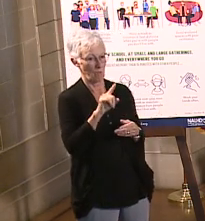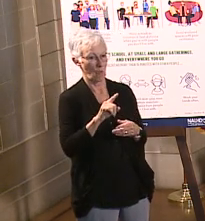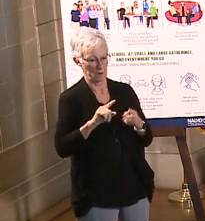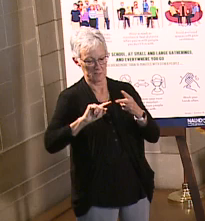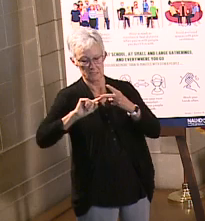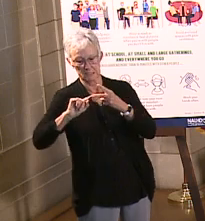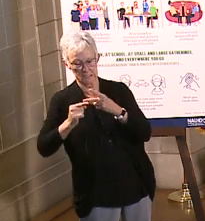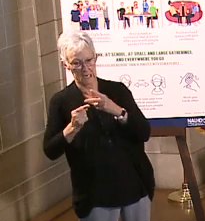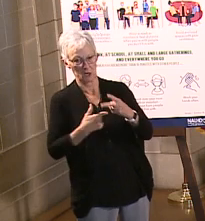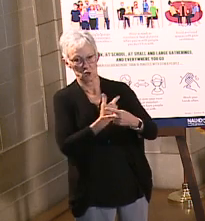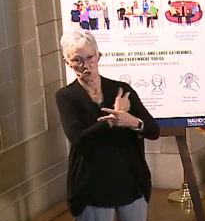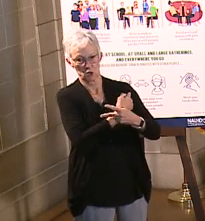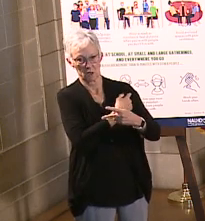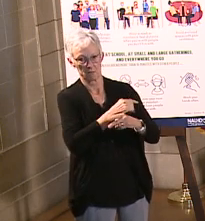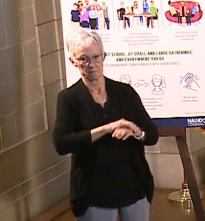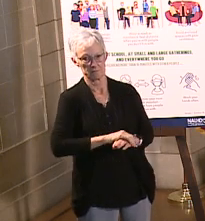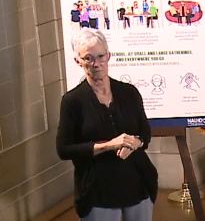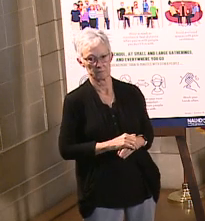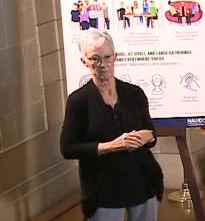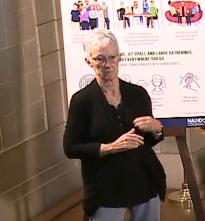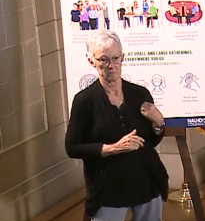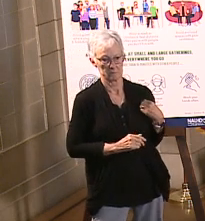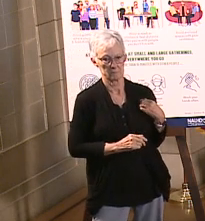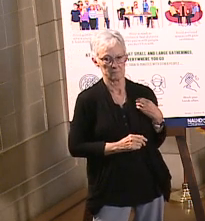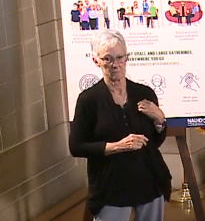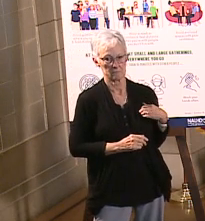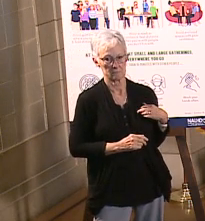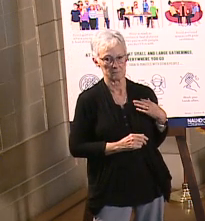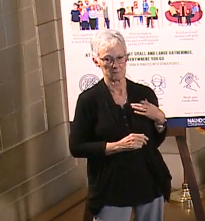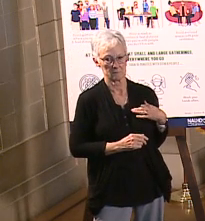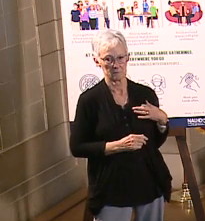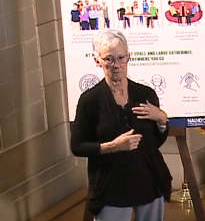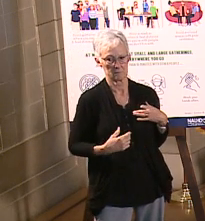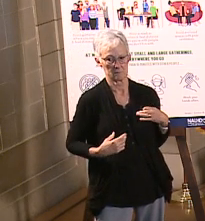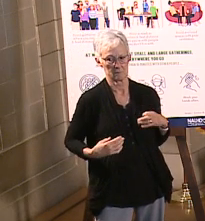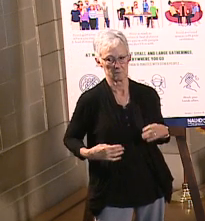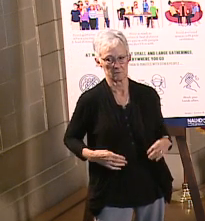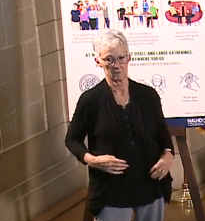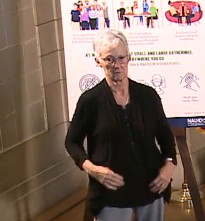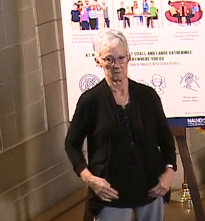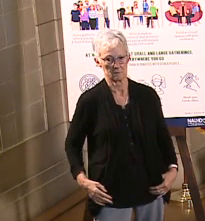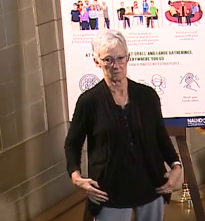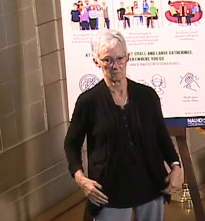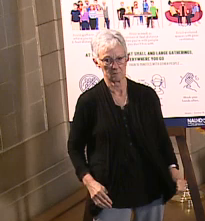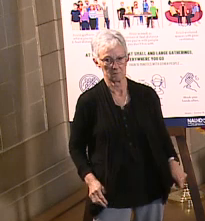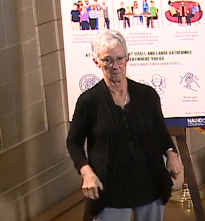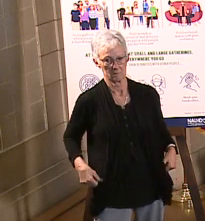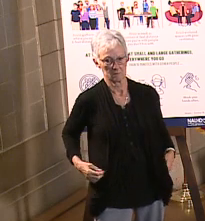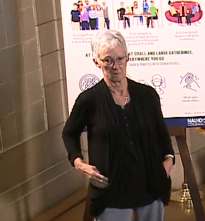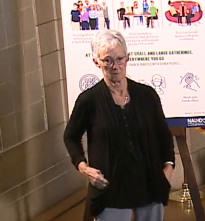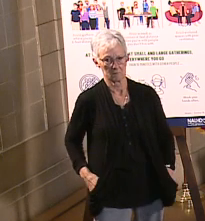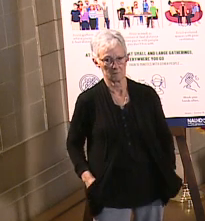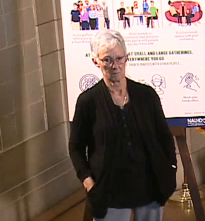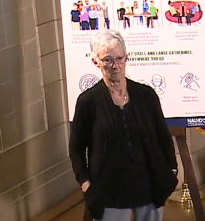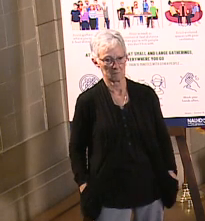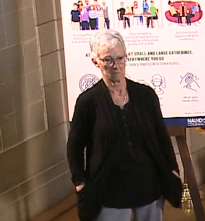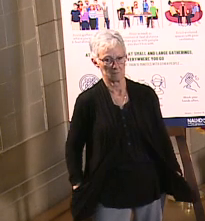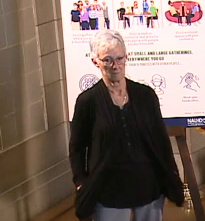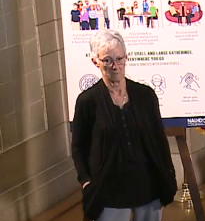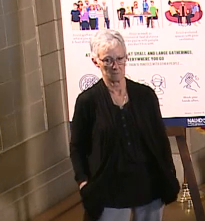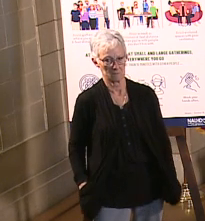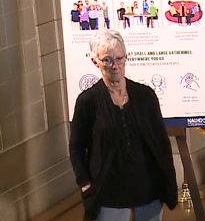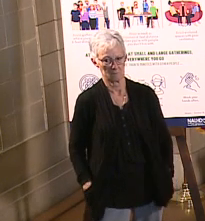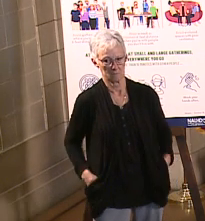Yeah, Andrew. And for either you or Dr. Antone, I mean, emotionally and maybe mentally, how important is this